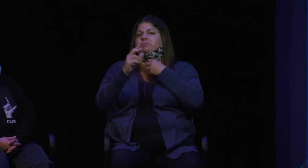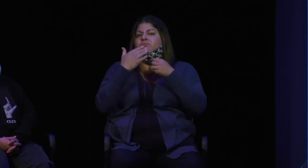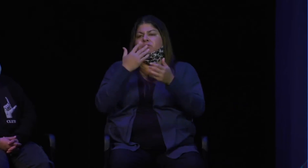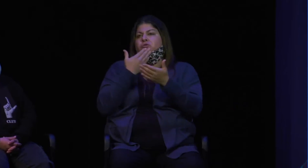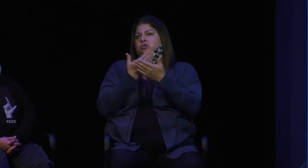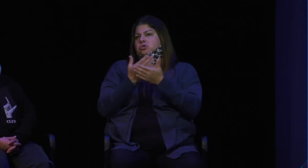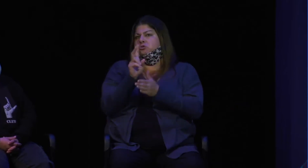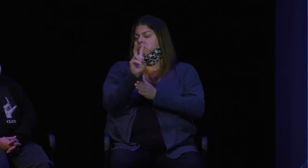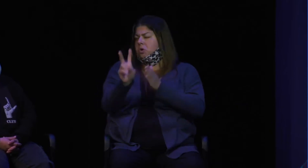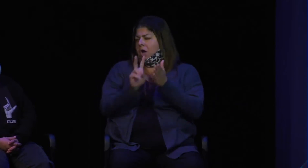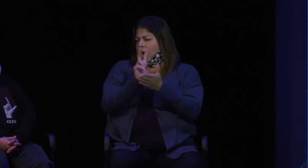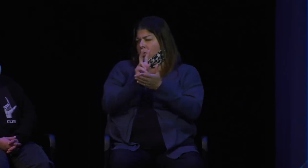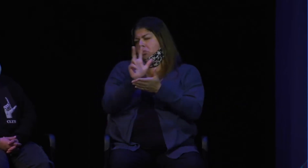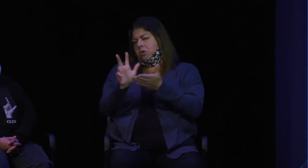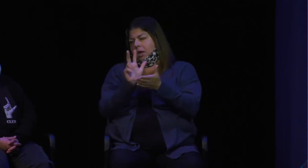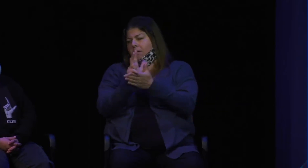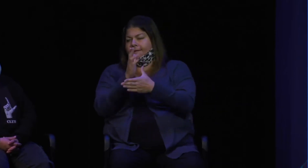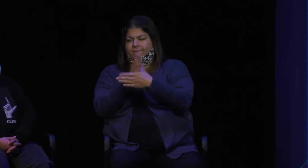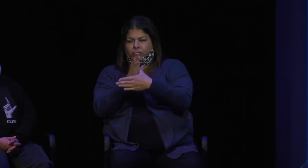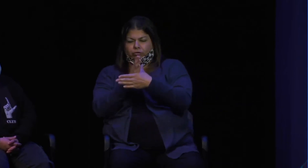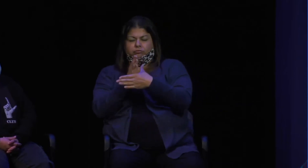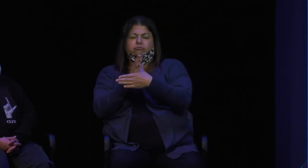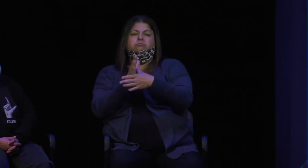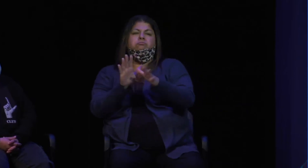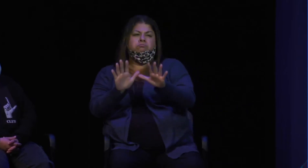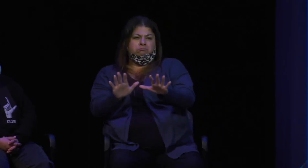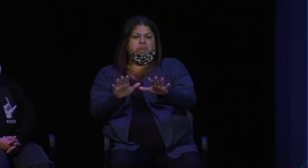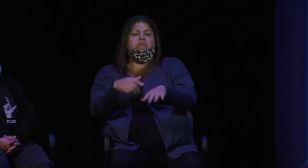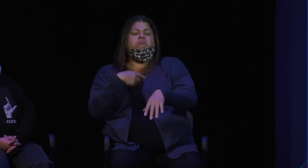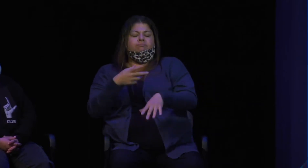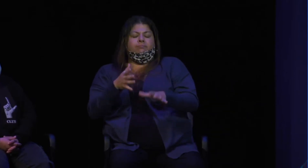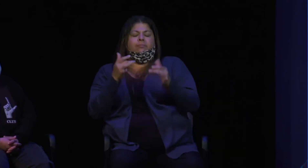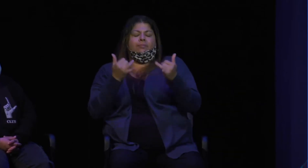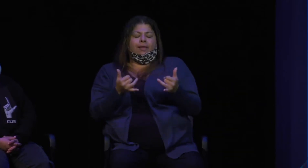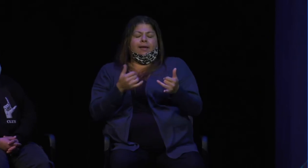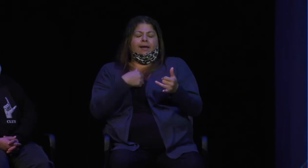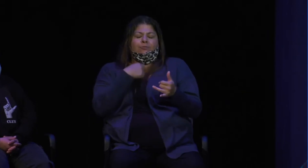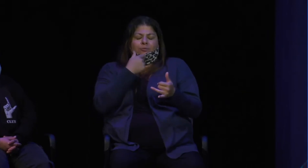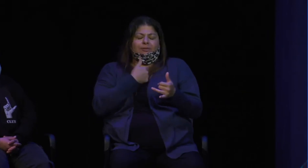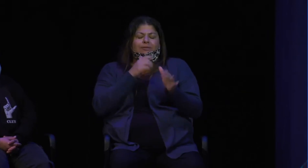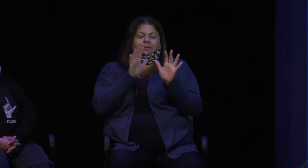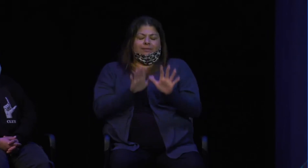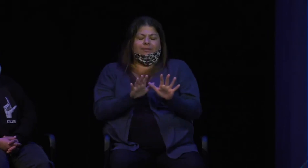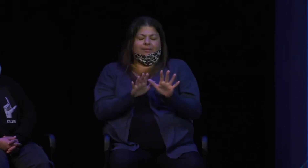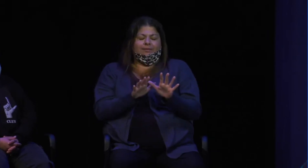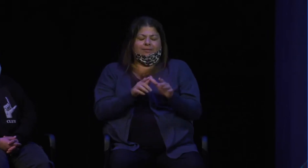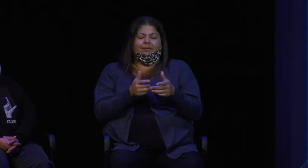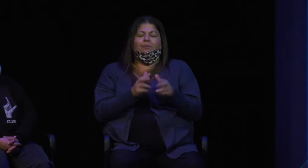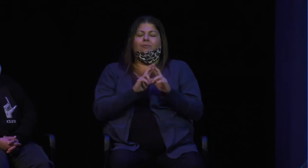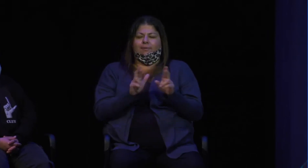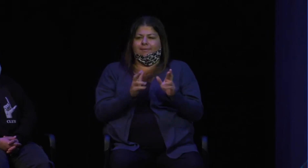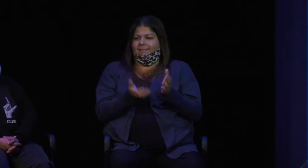needed to take the devices off for a couple of hours and give myself a break.